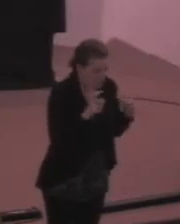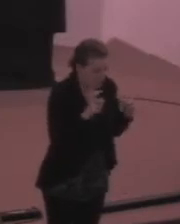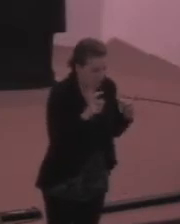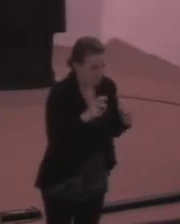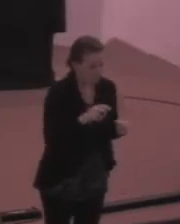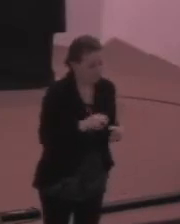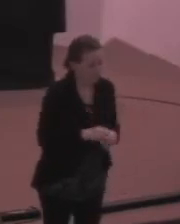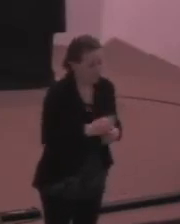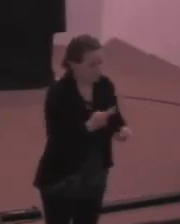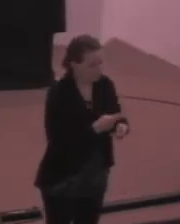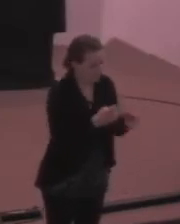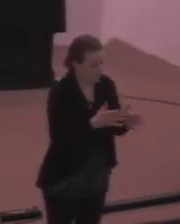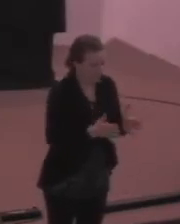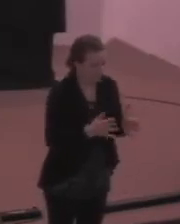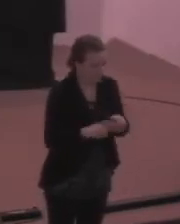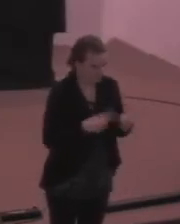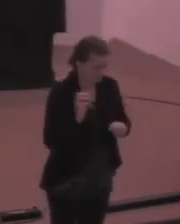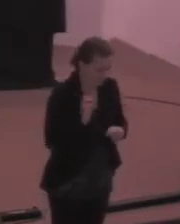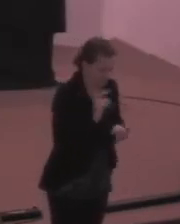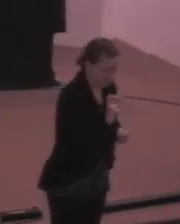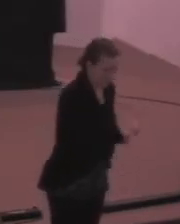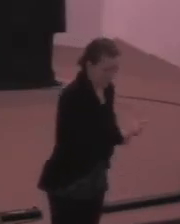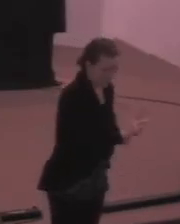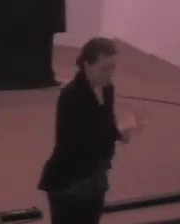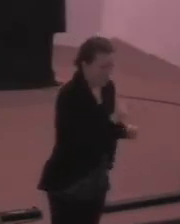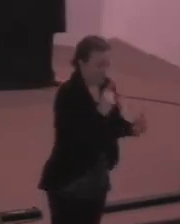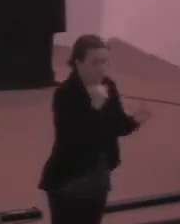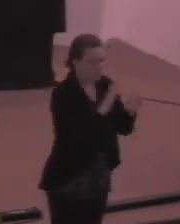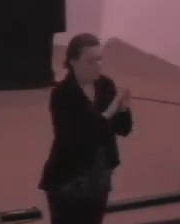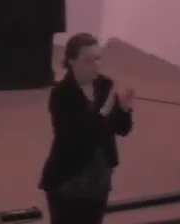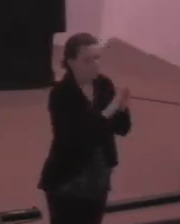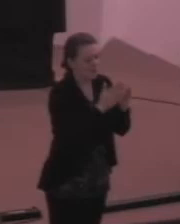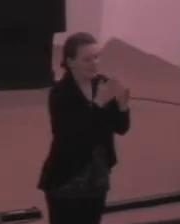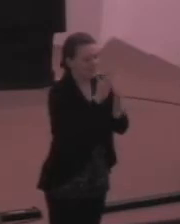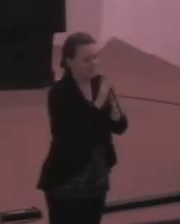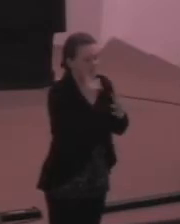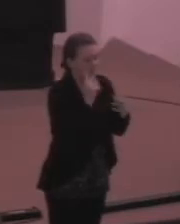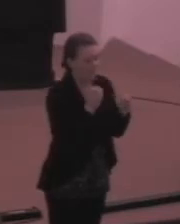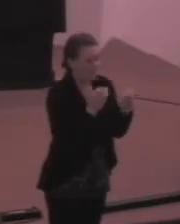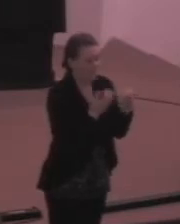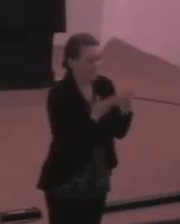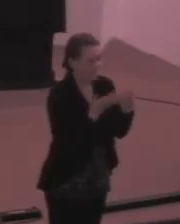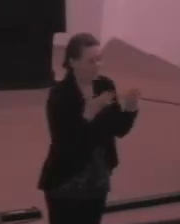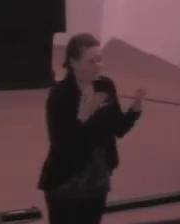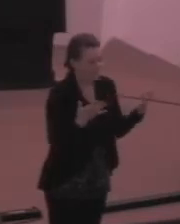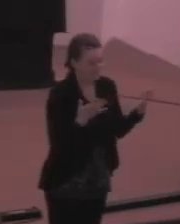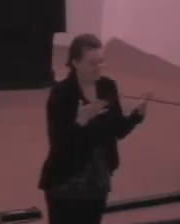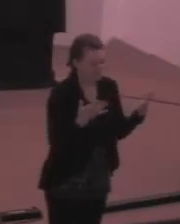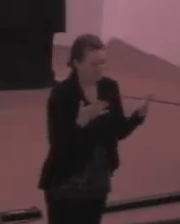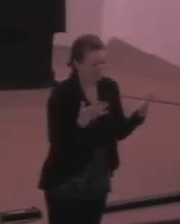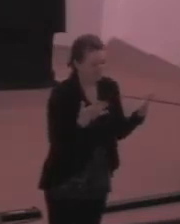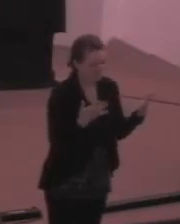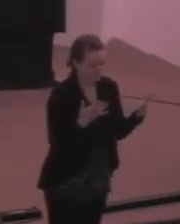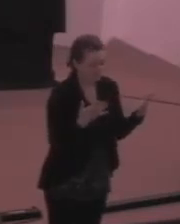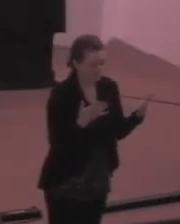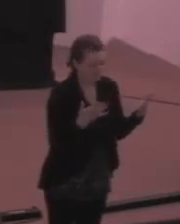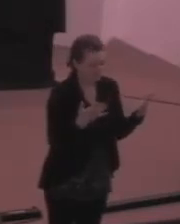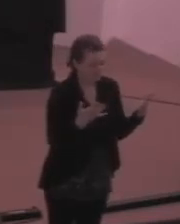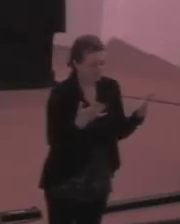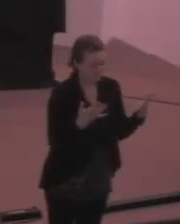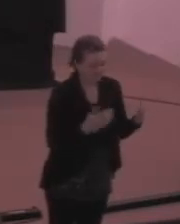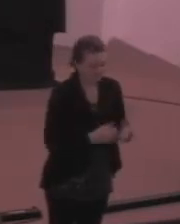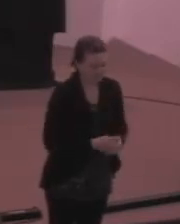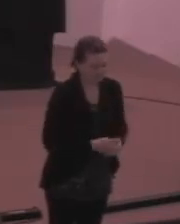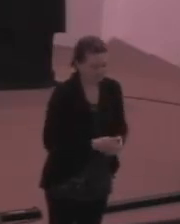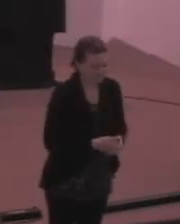heart. The shepherds returned, glorifying and praising God for all the things they had heard and seen, which were just as they had been